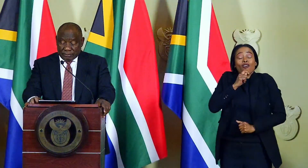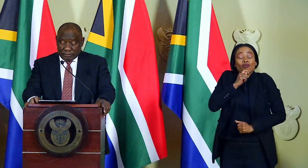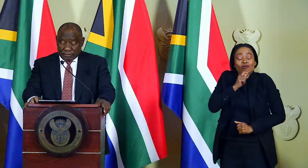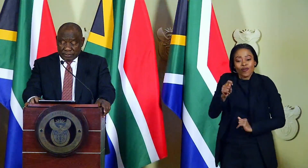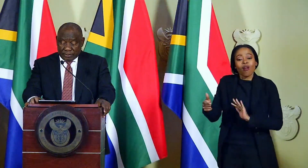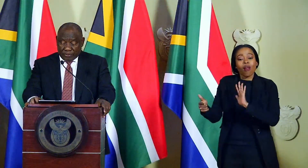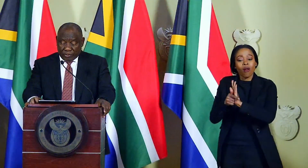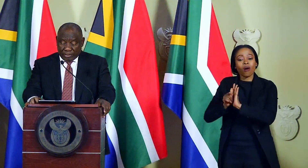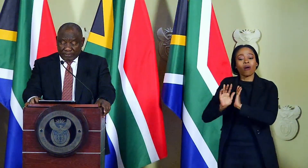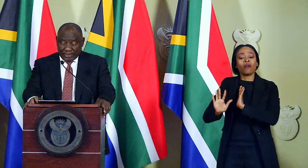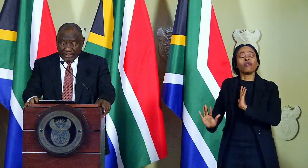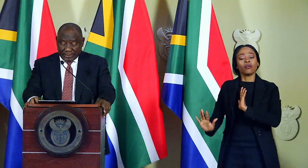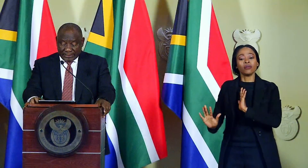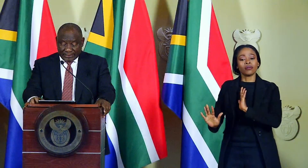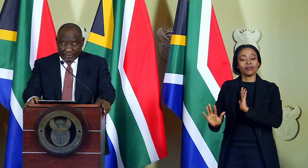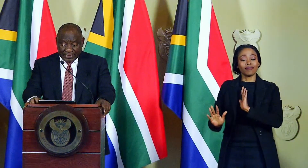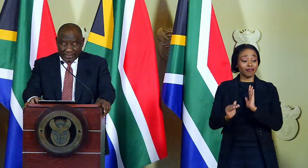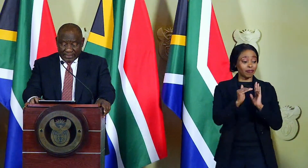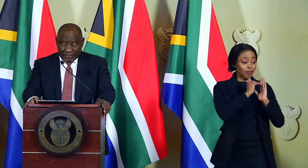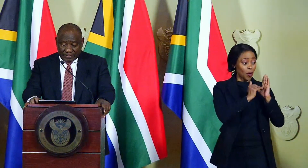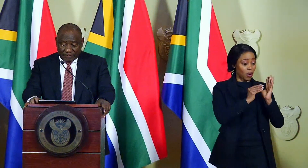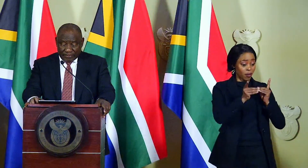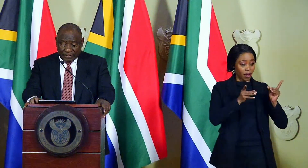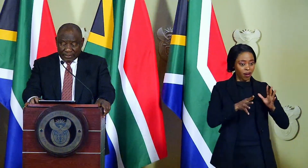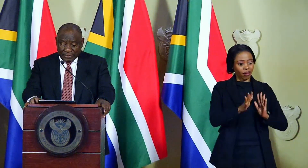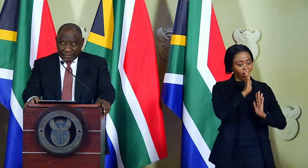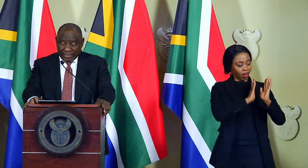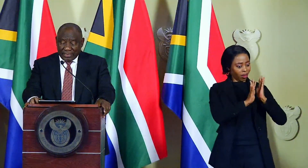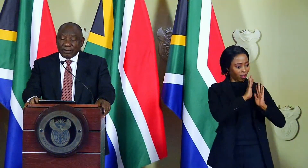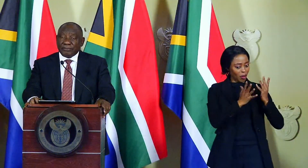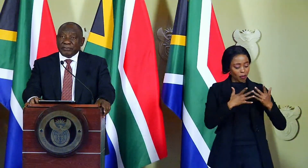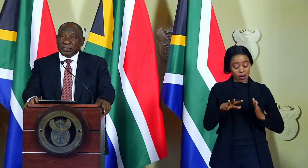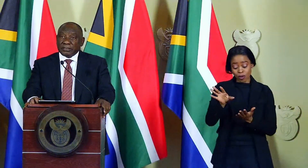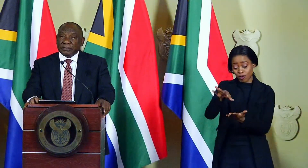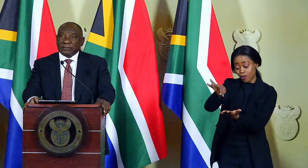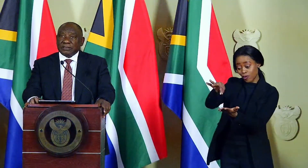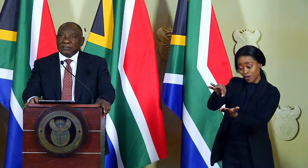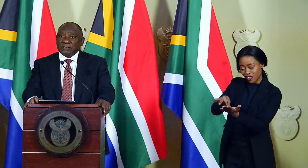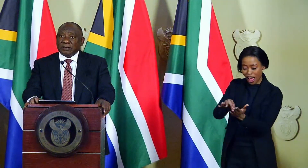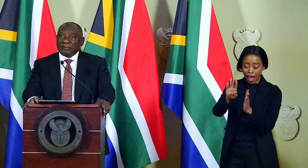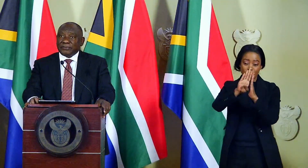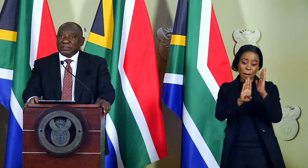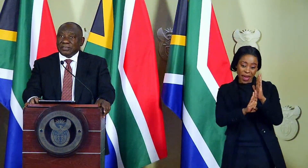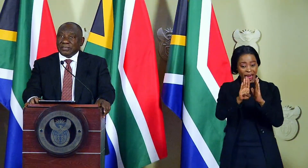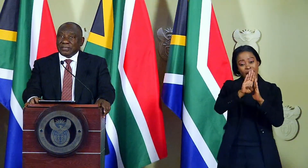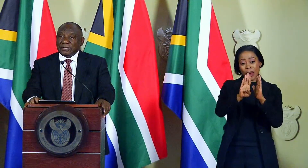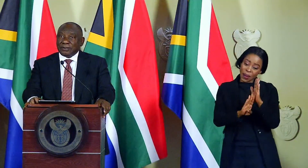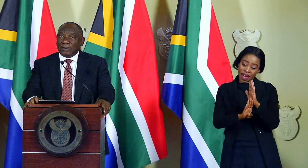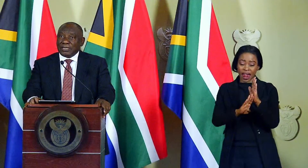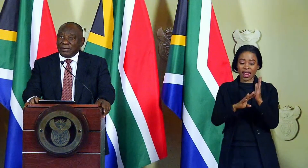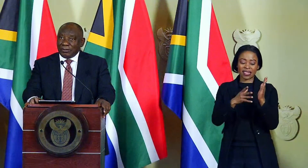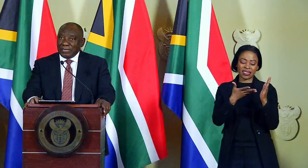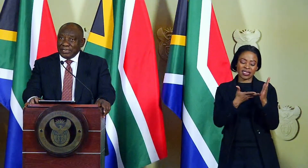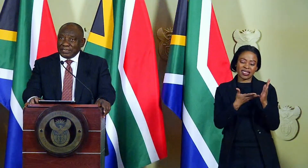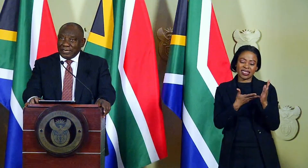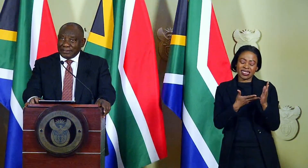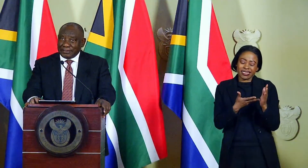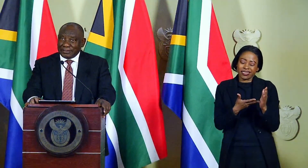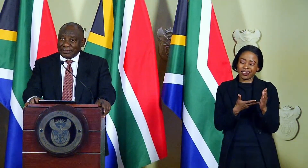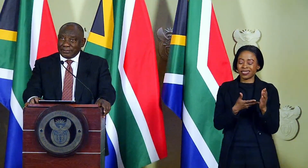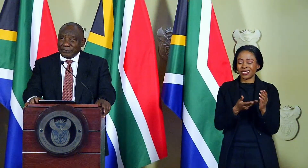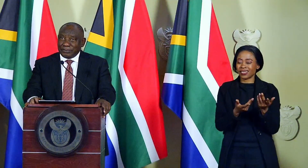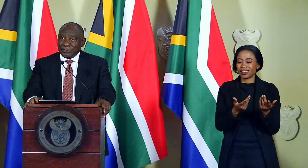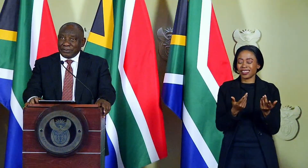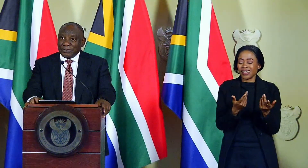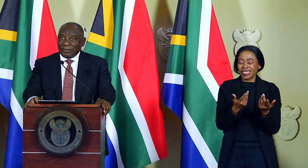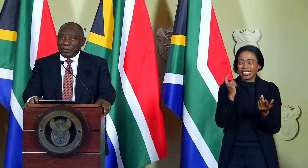As the program director said, the signing of bills is often quite a lonely